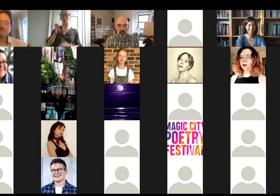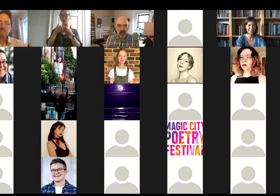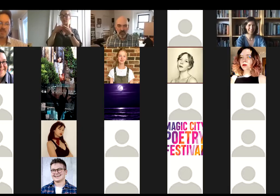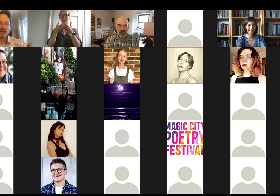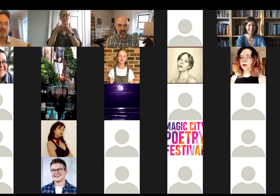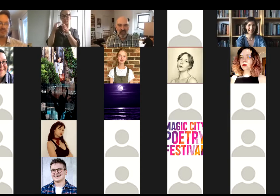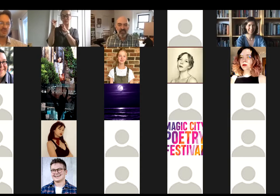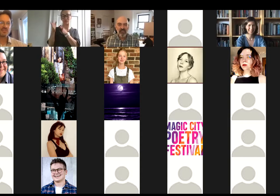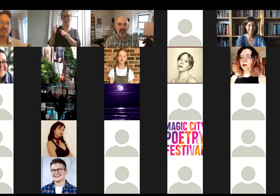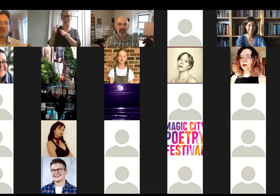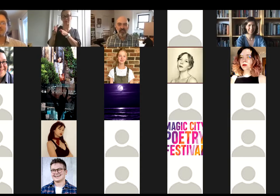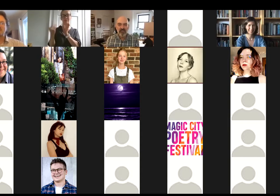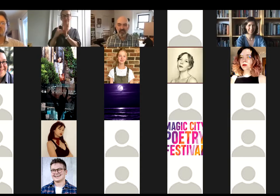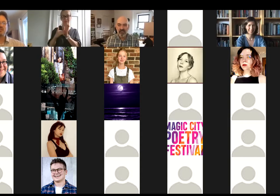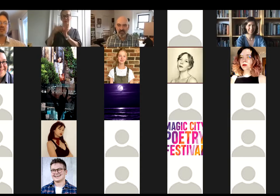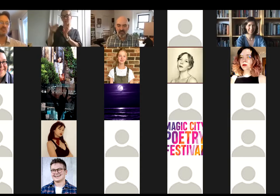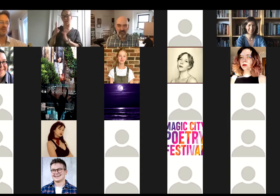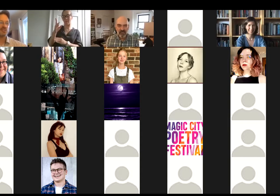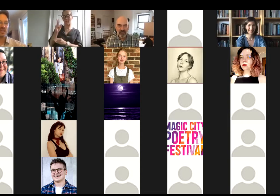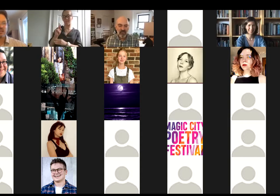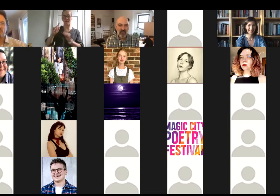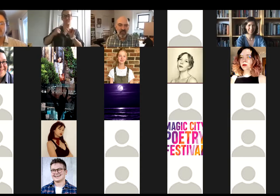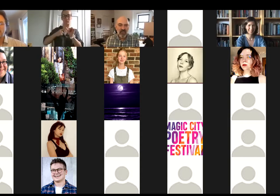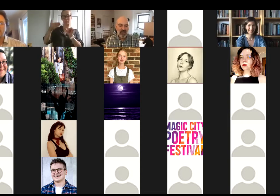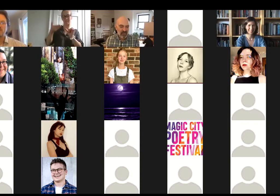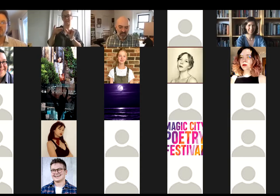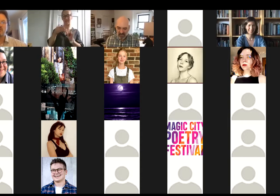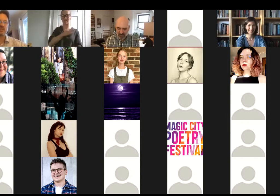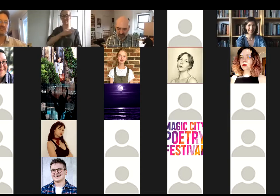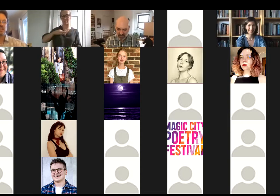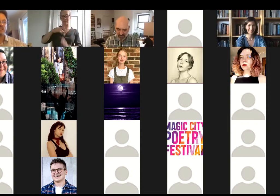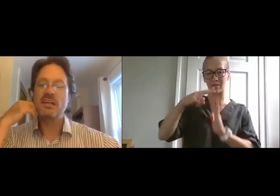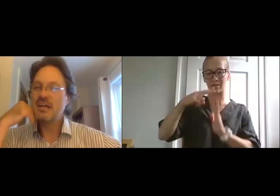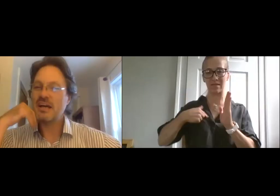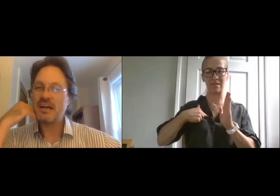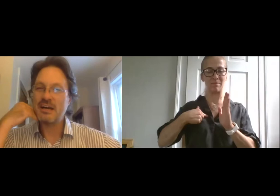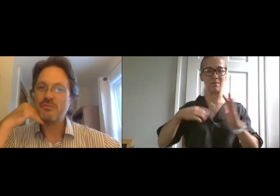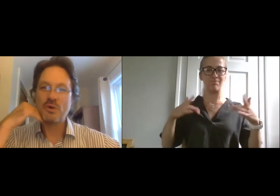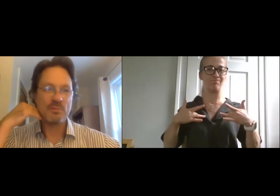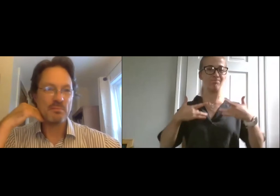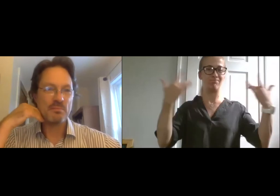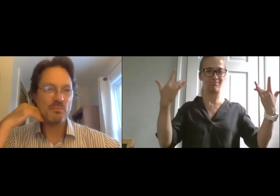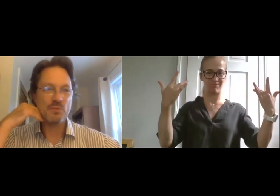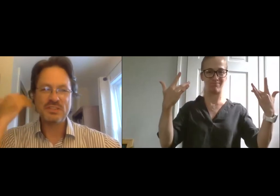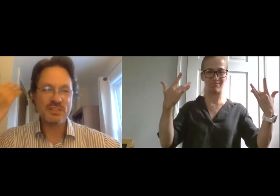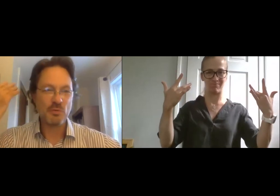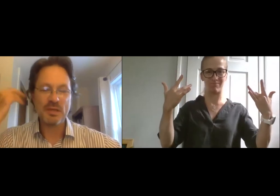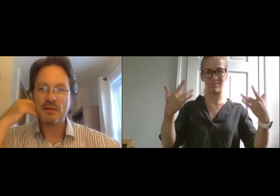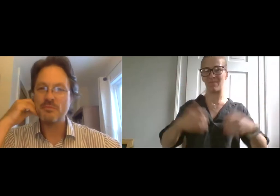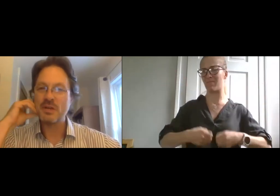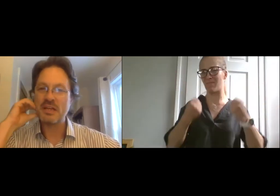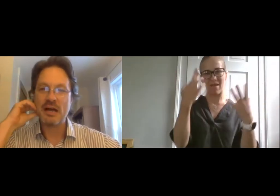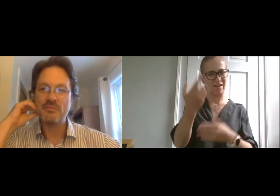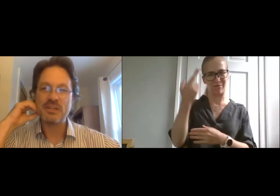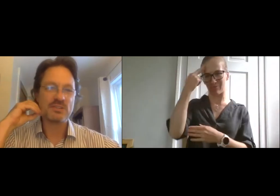to the first guest faculty reading, about which I am very, very excited for reasons that will